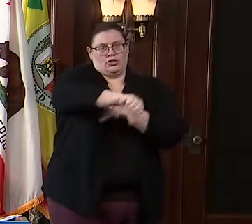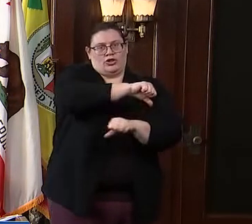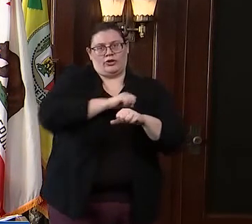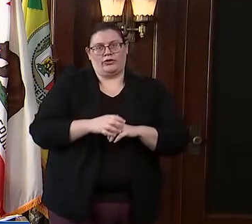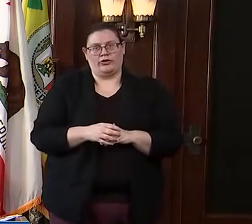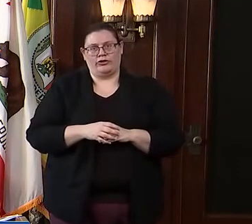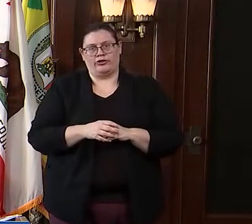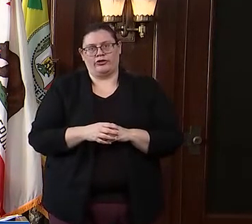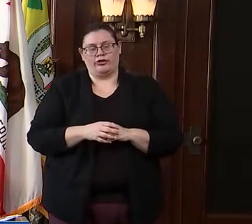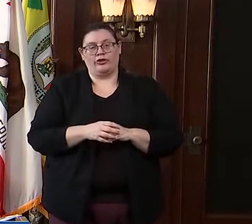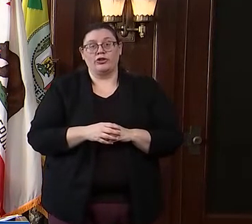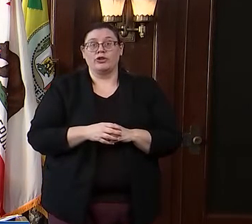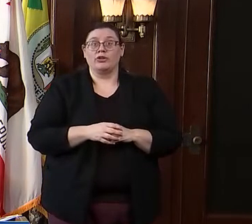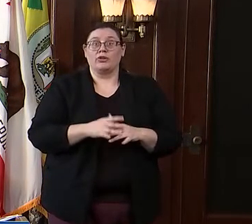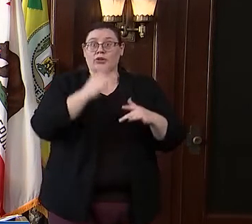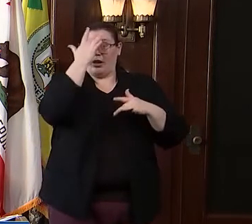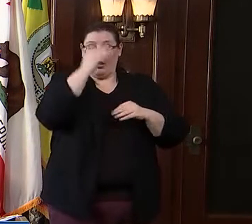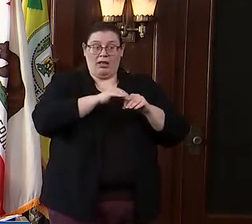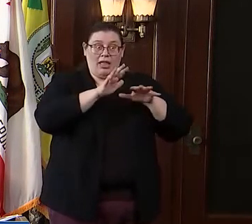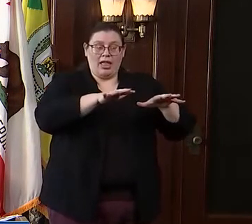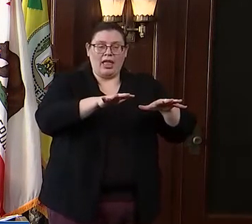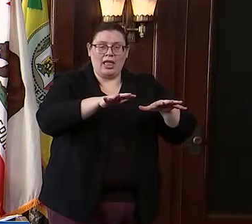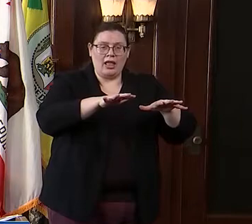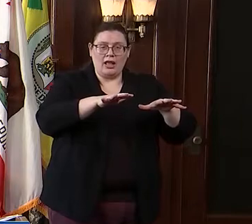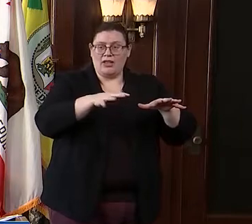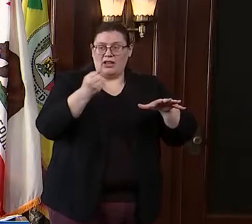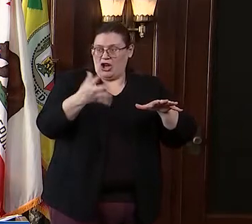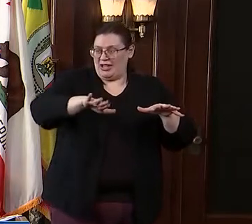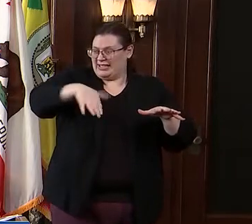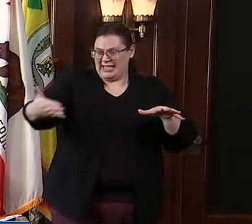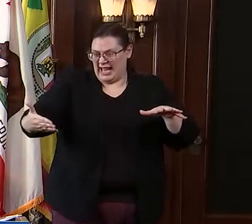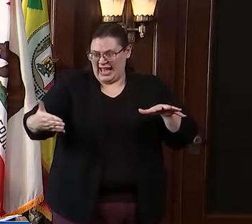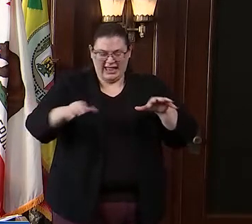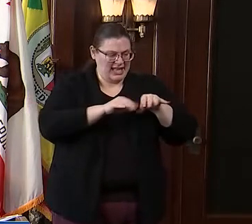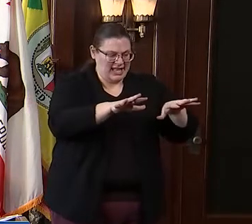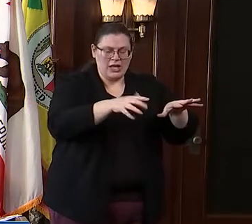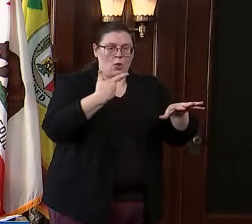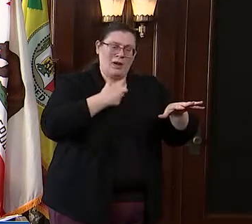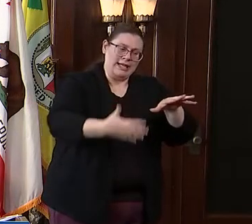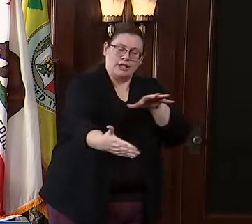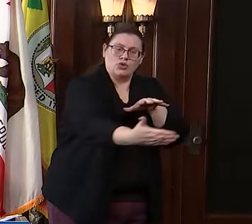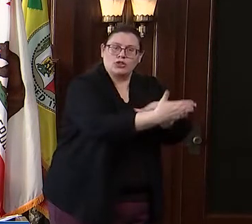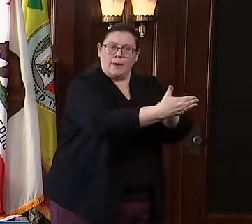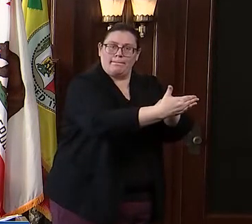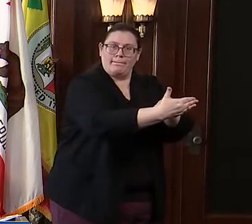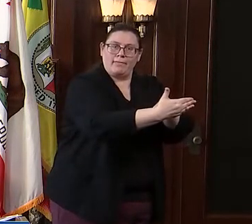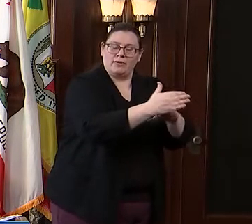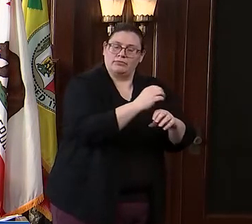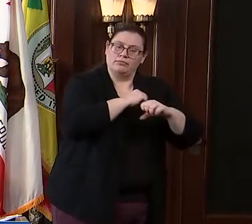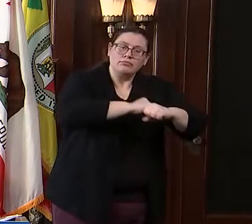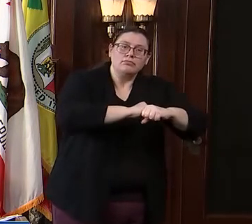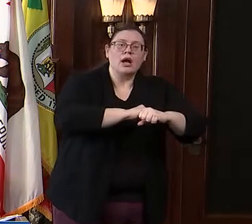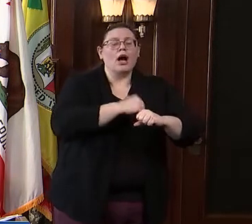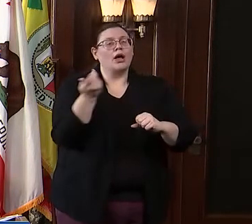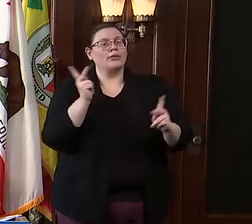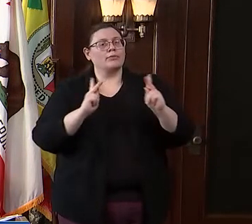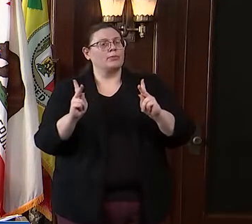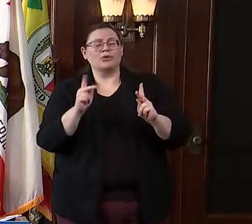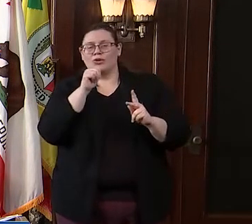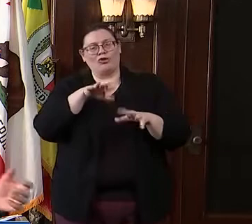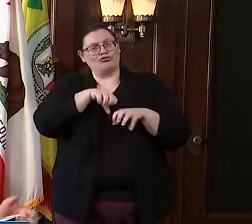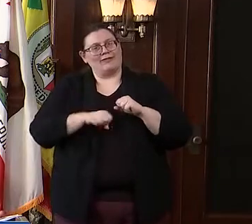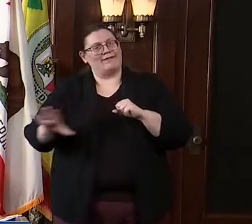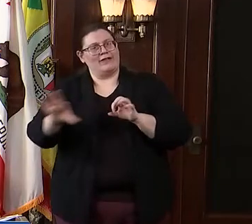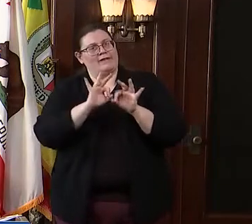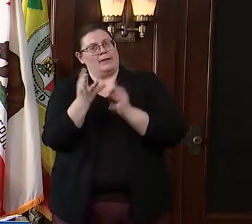and to stop this virus that took him from us, and to make sure we can stop other families from grieving.